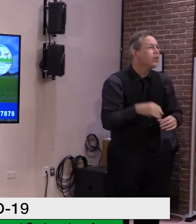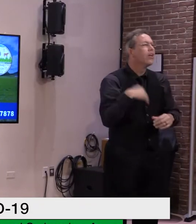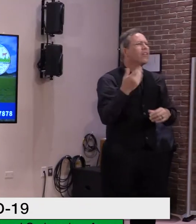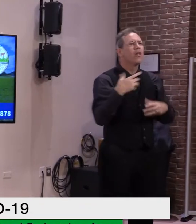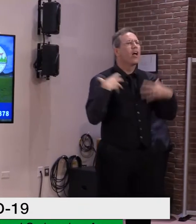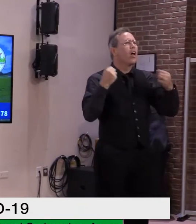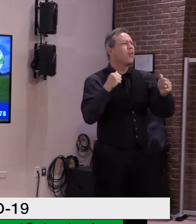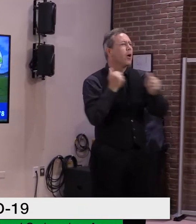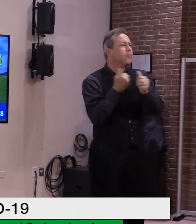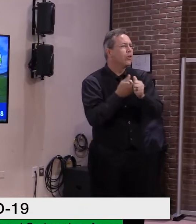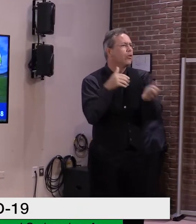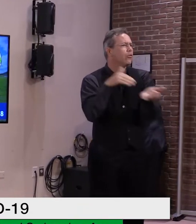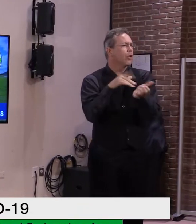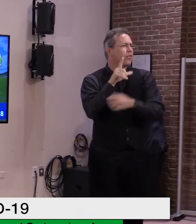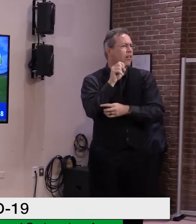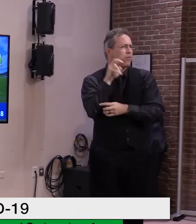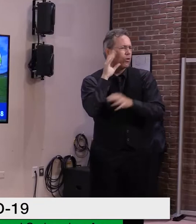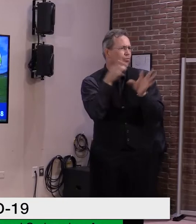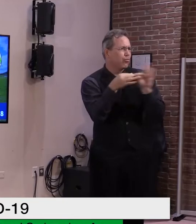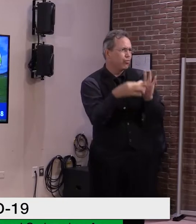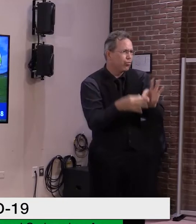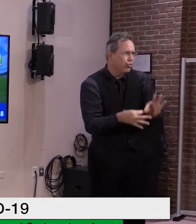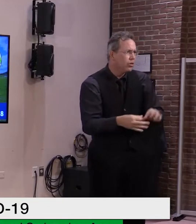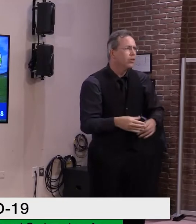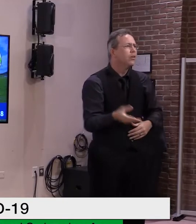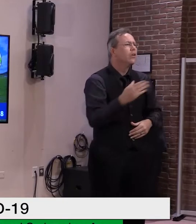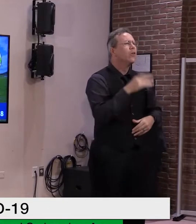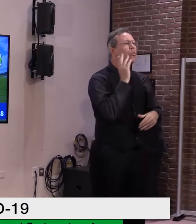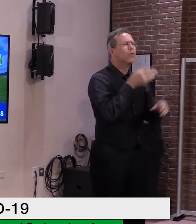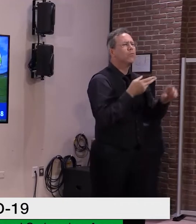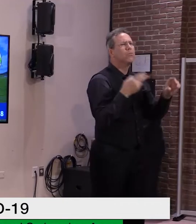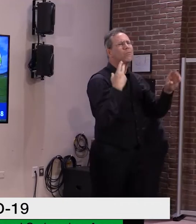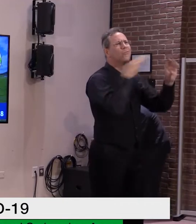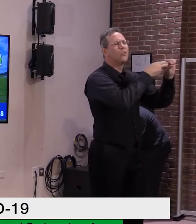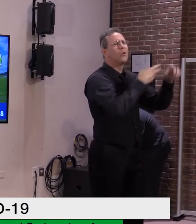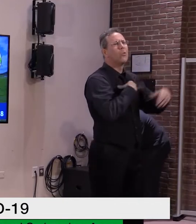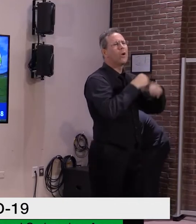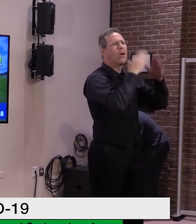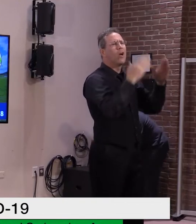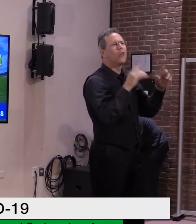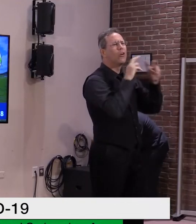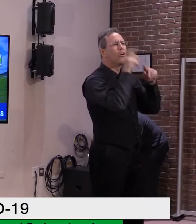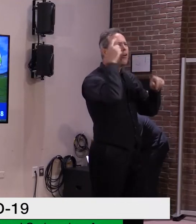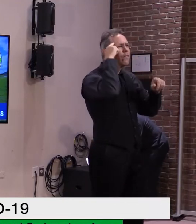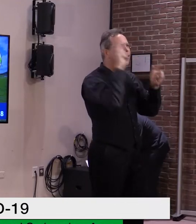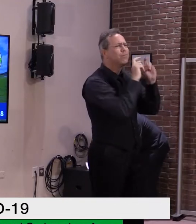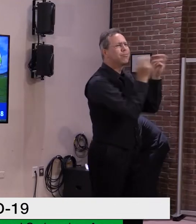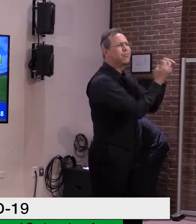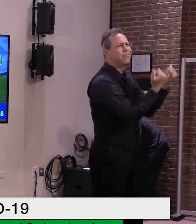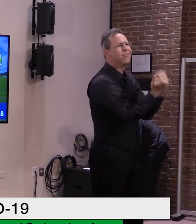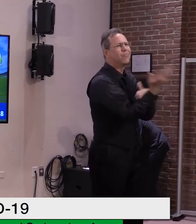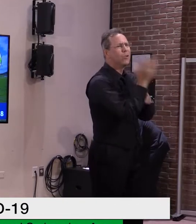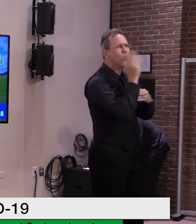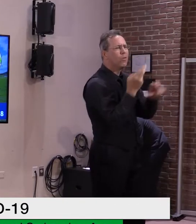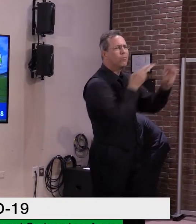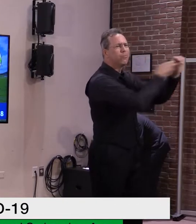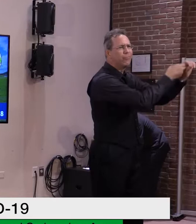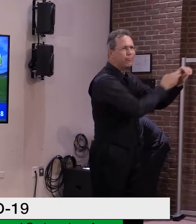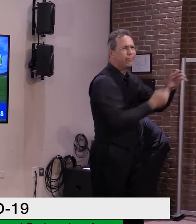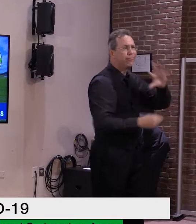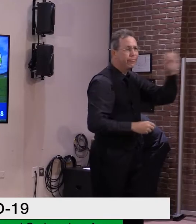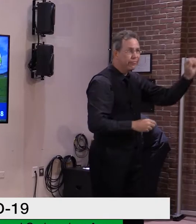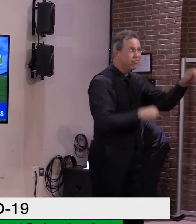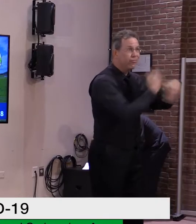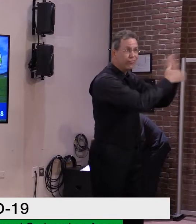Levine. I'll be joining the White House call, as I usually do on Tuesdays in a few minutes, and then come back to give an update